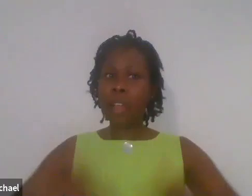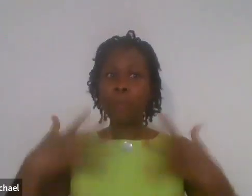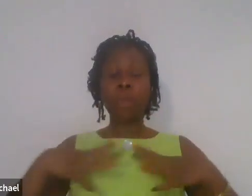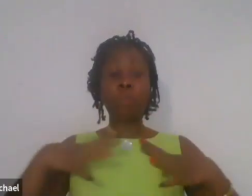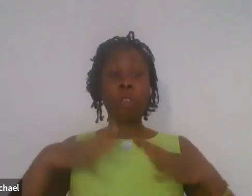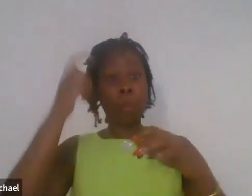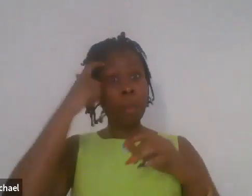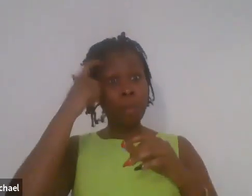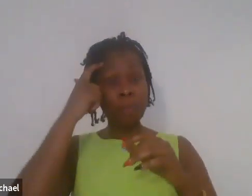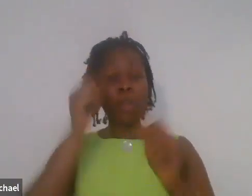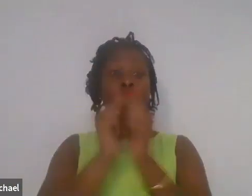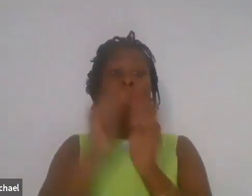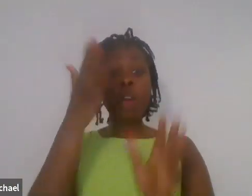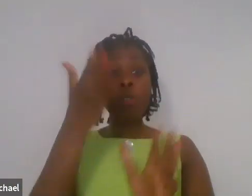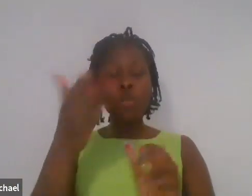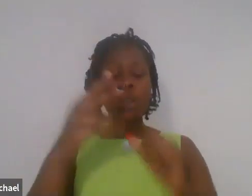life. You're very young people, and remember,